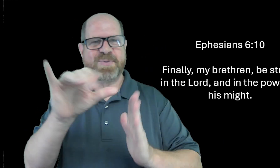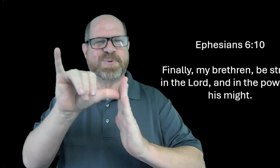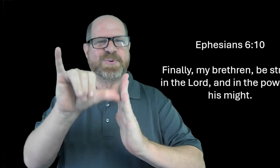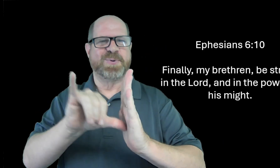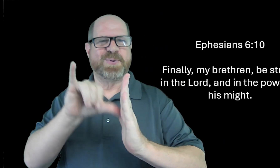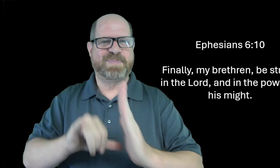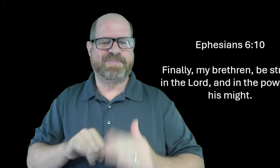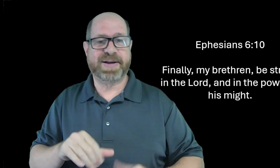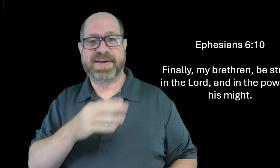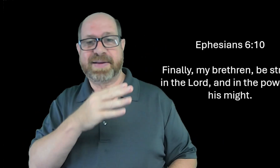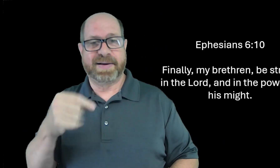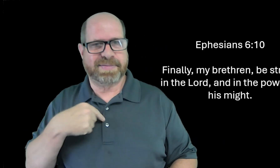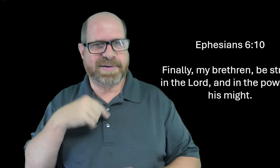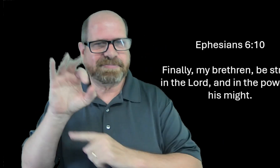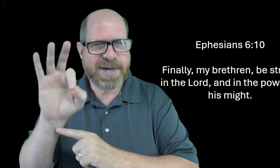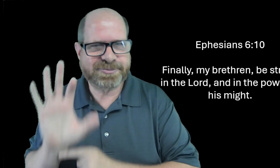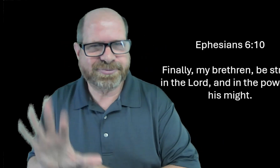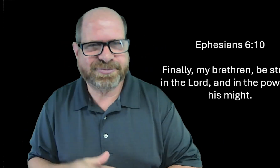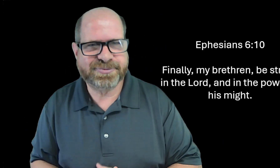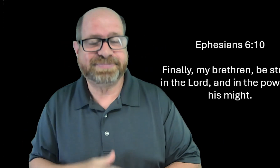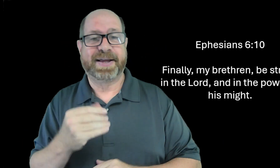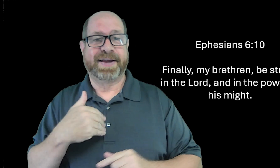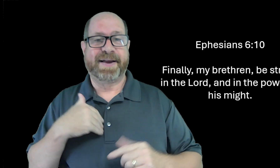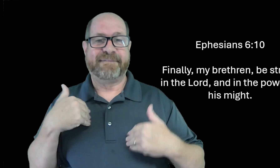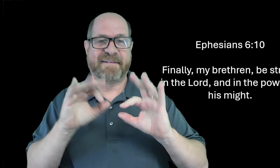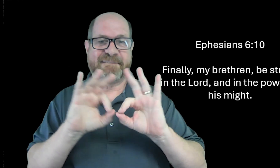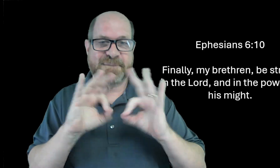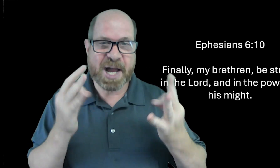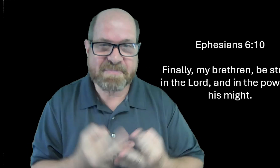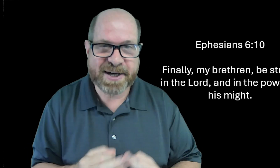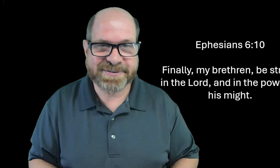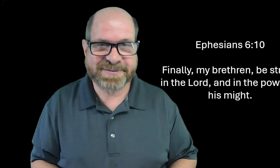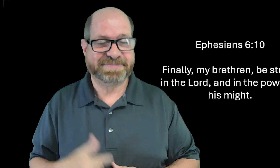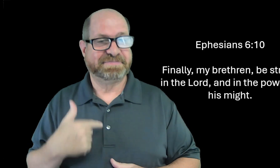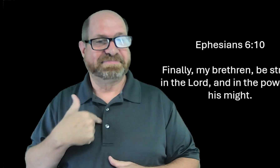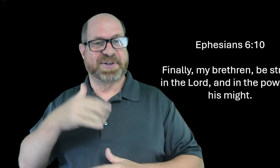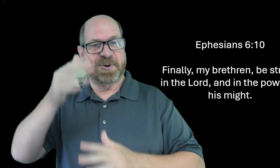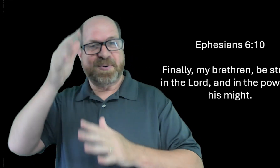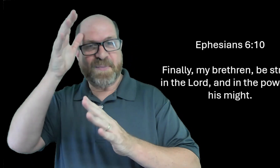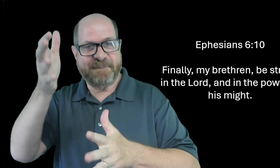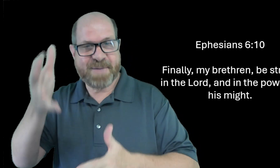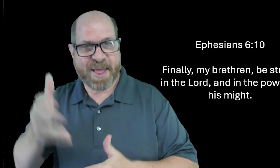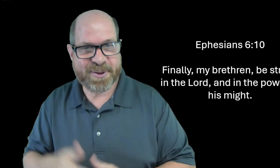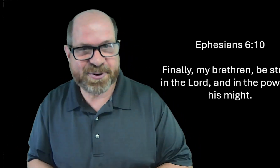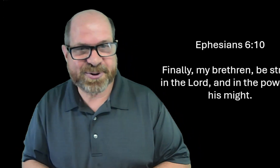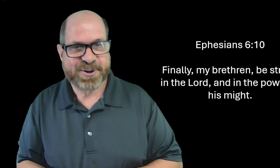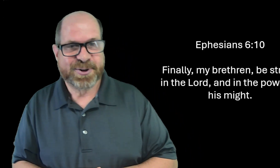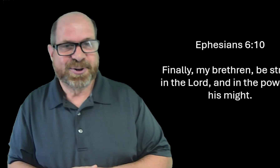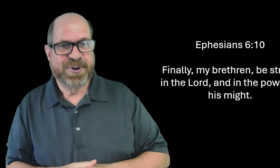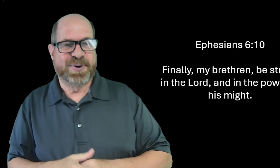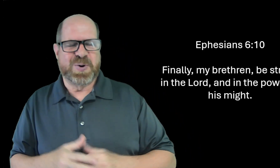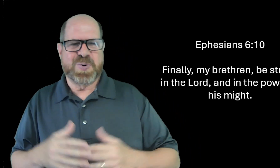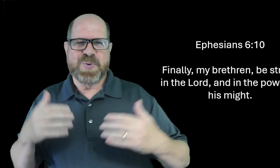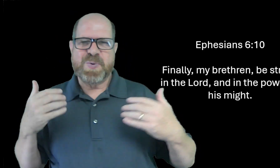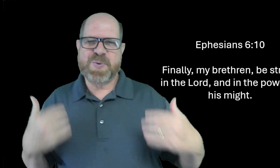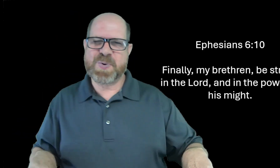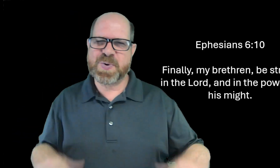So when I'm setting up videos on YouTube or preaching, and I have a family and I'm a grandfather, all